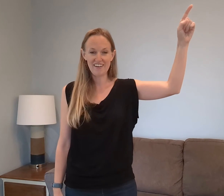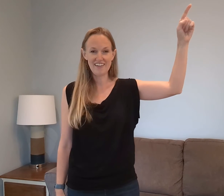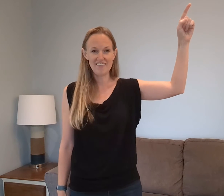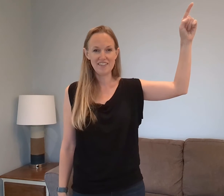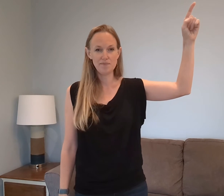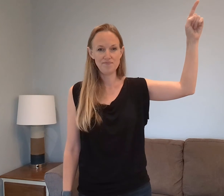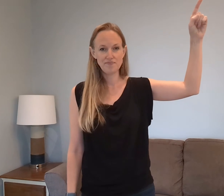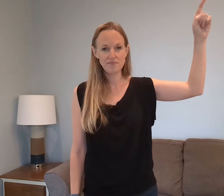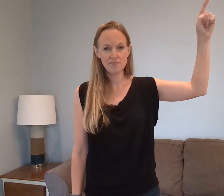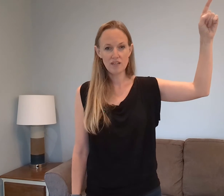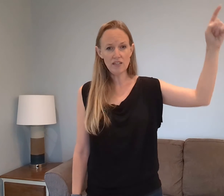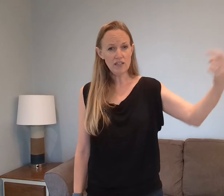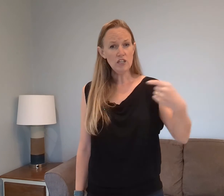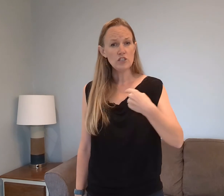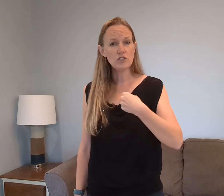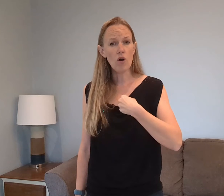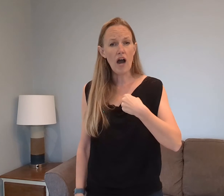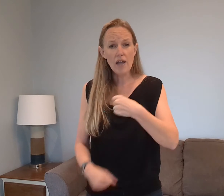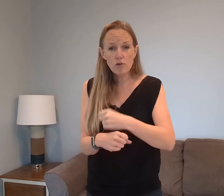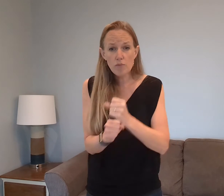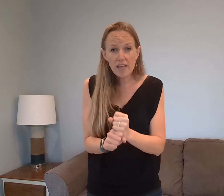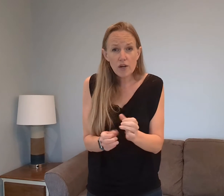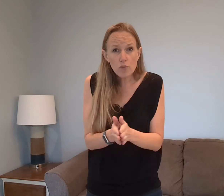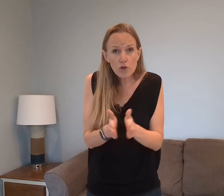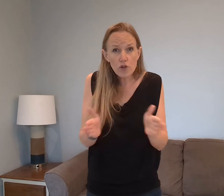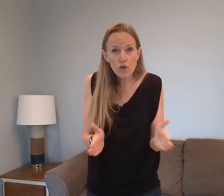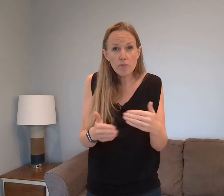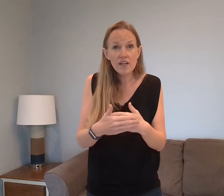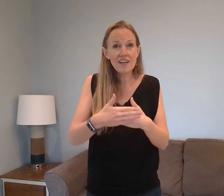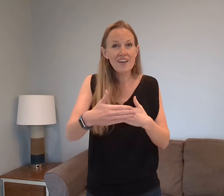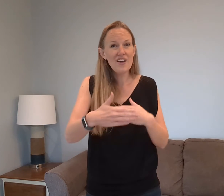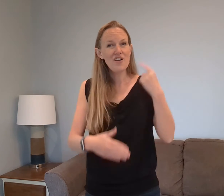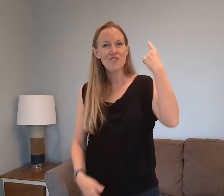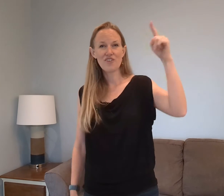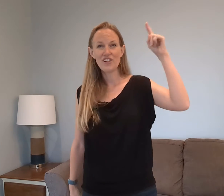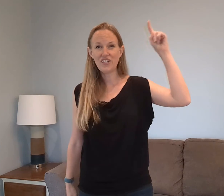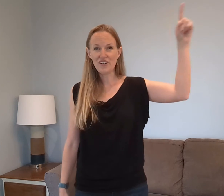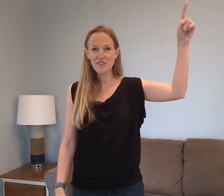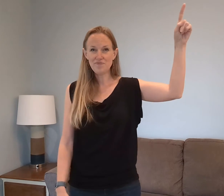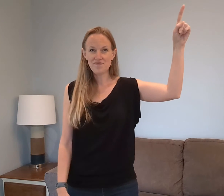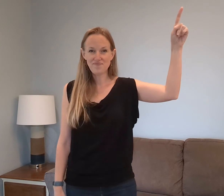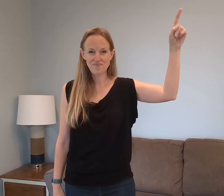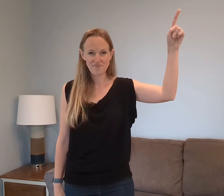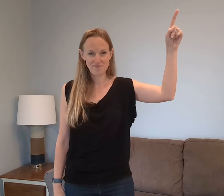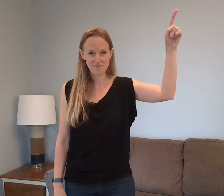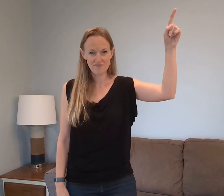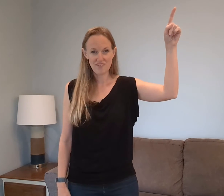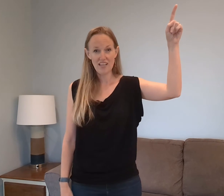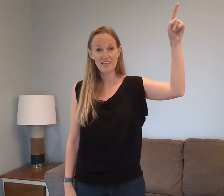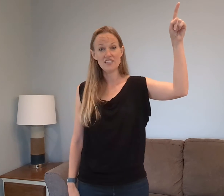in heaven. So I will make room for you. And then